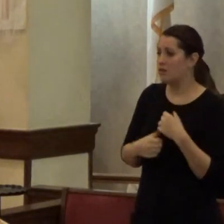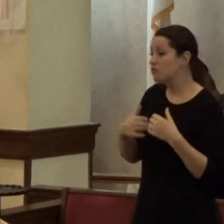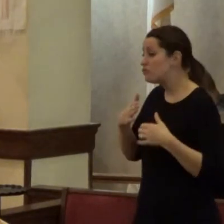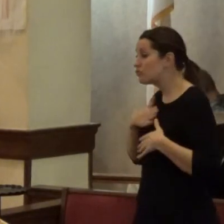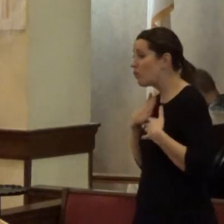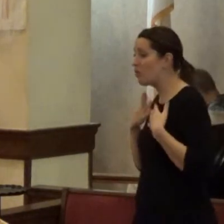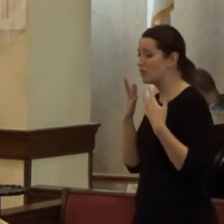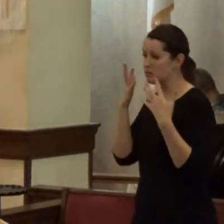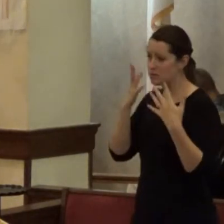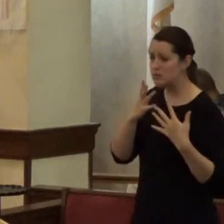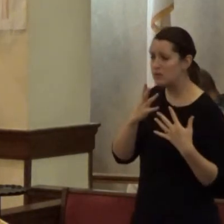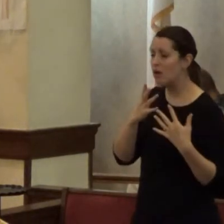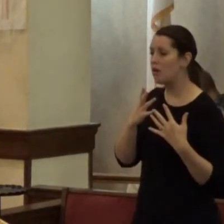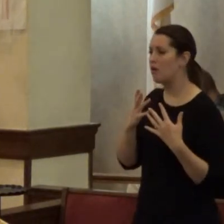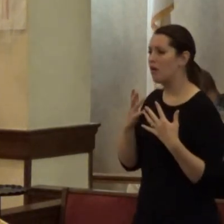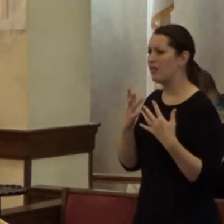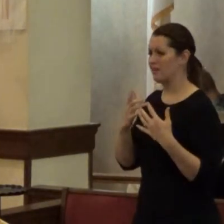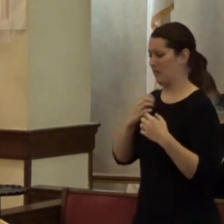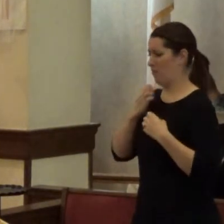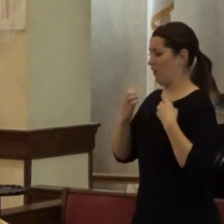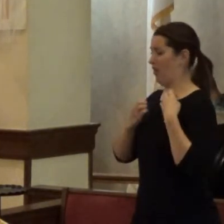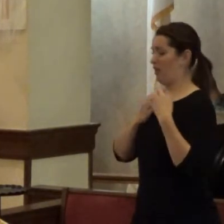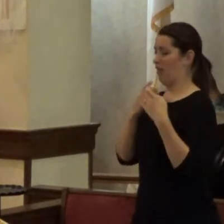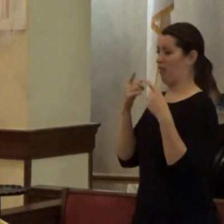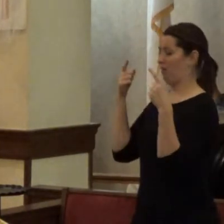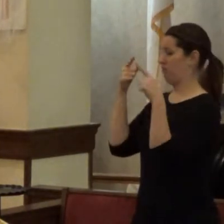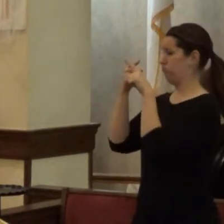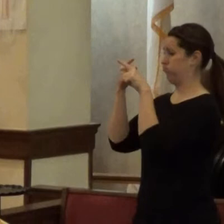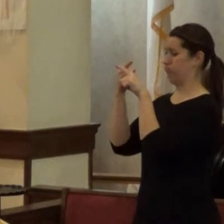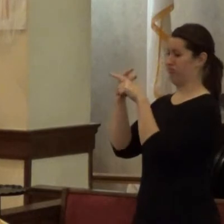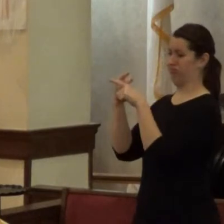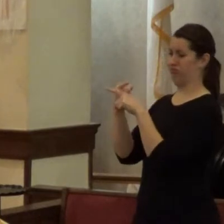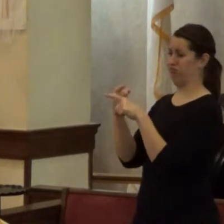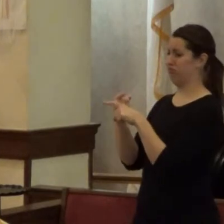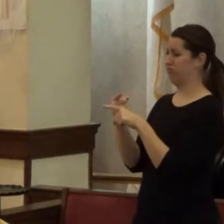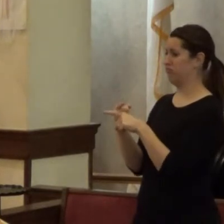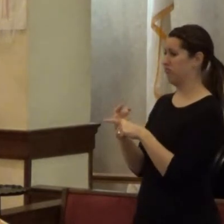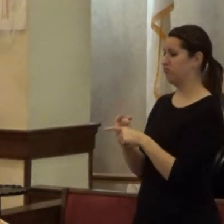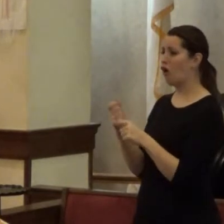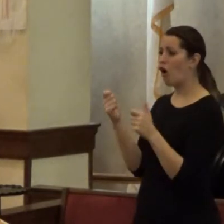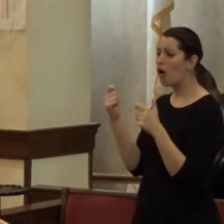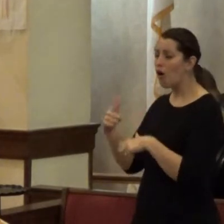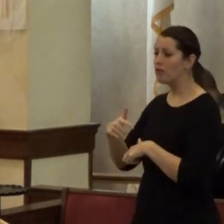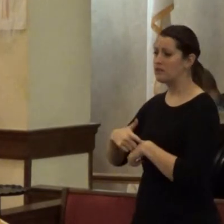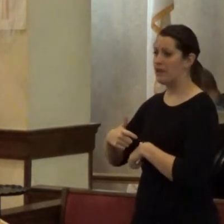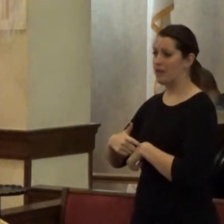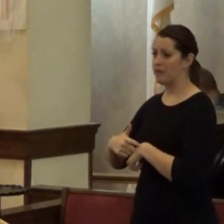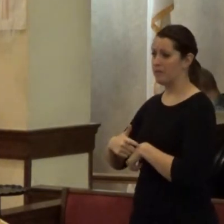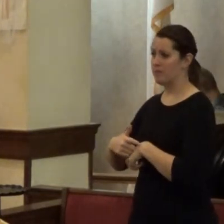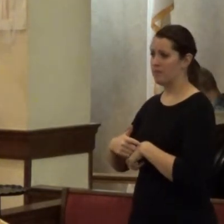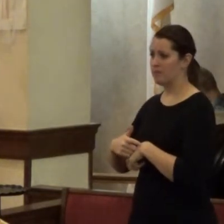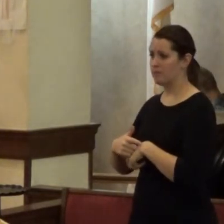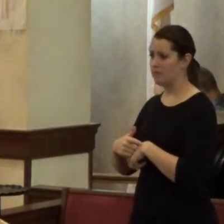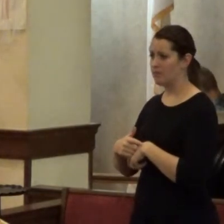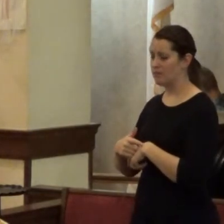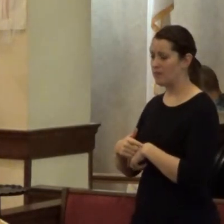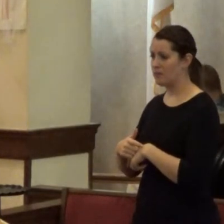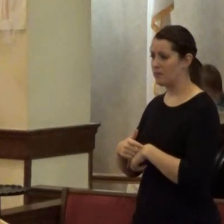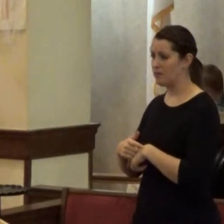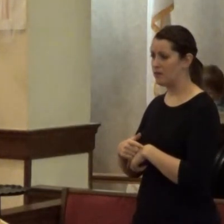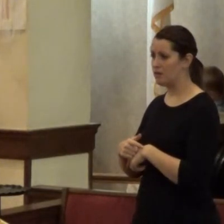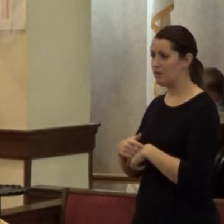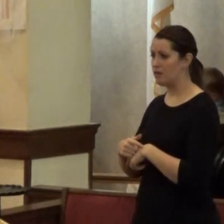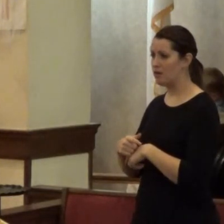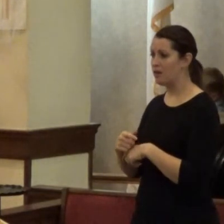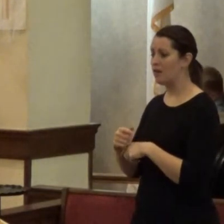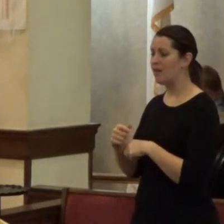and sorrow, and these emotions are going on in our lives all of the time. You